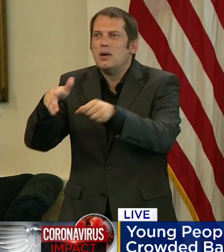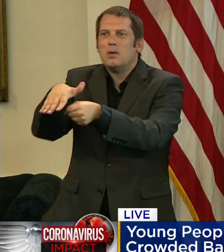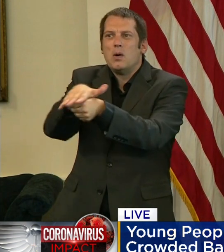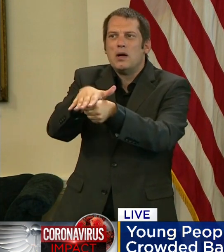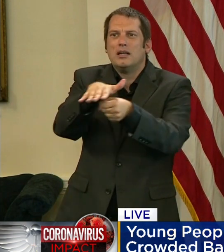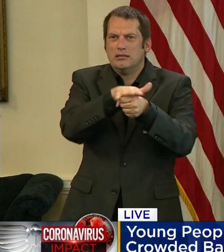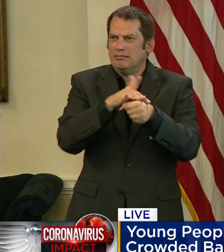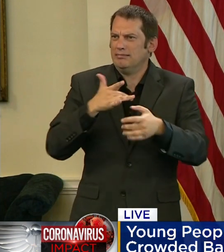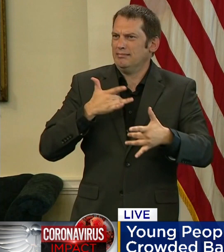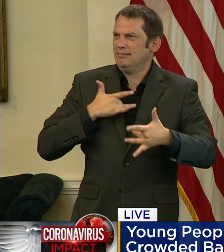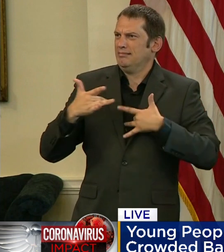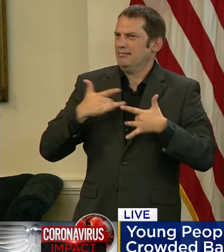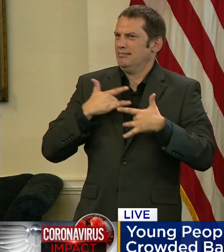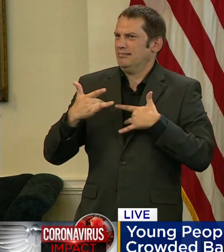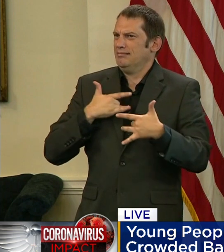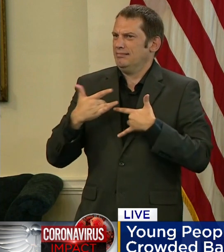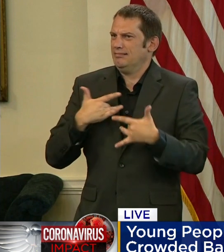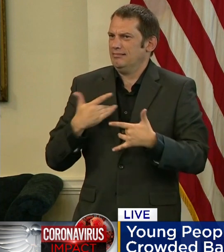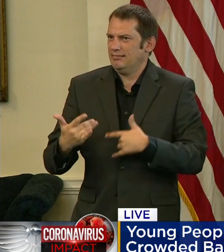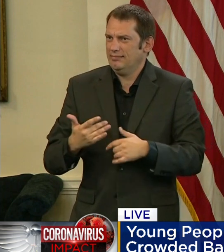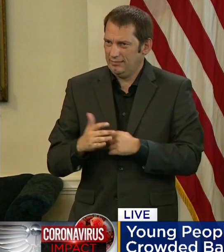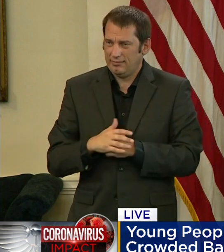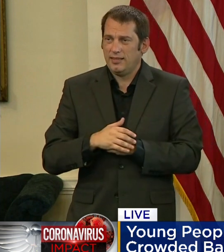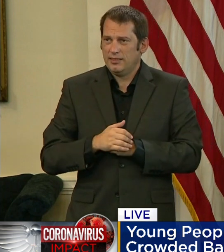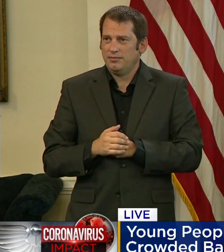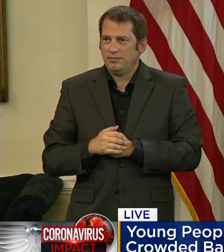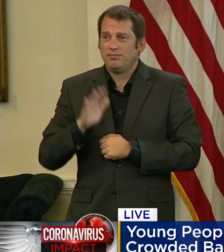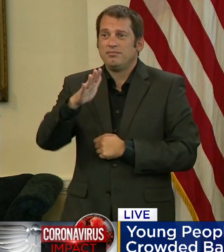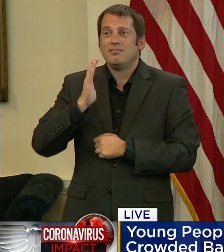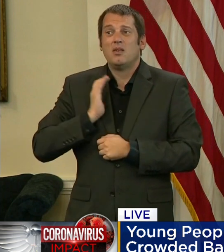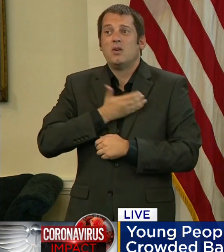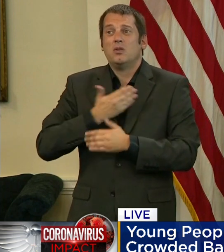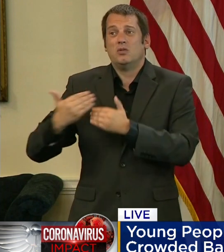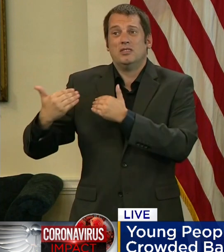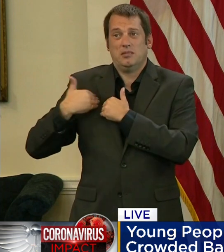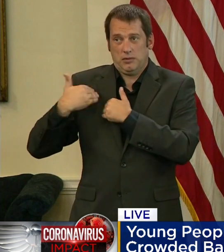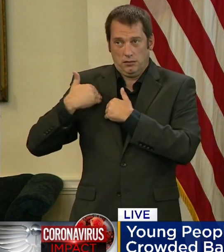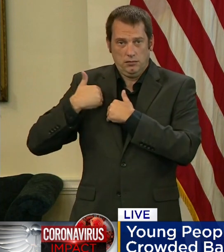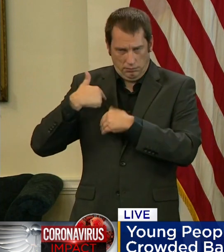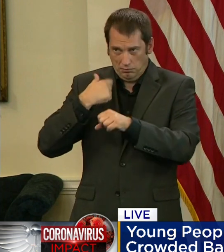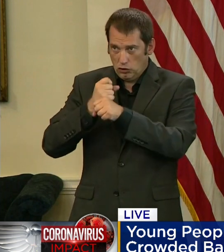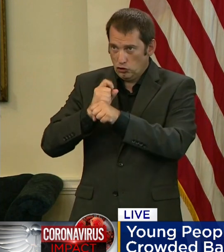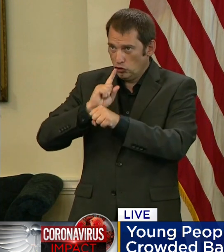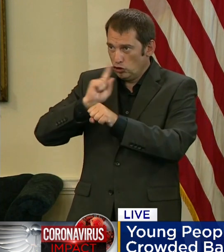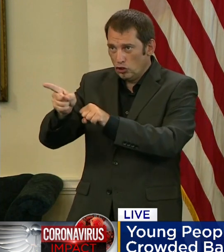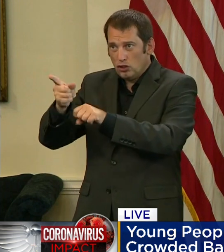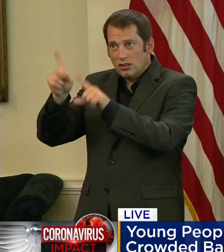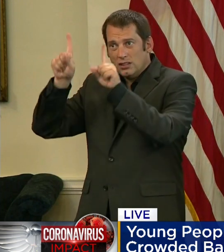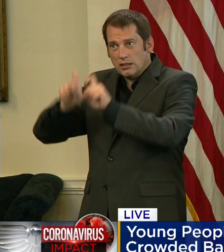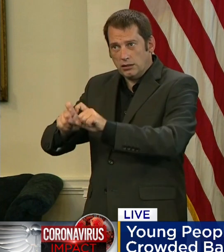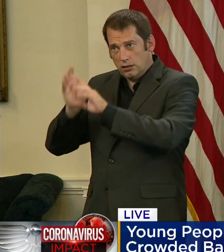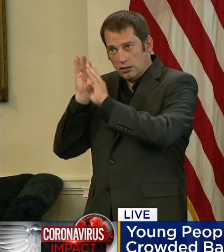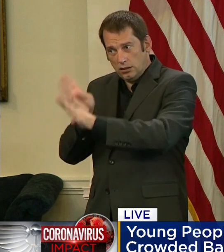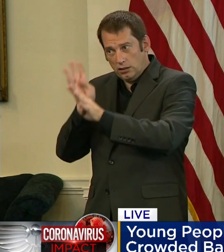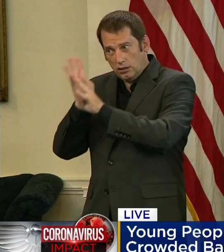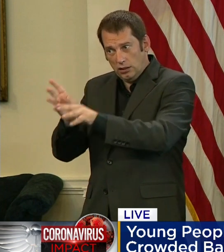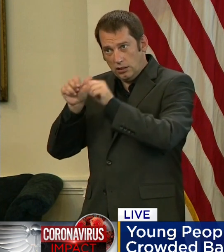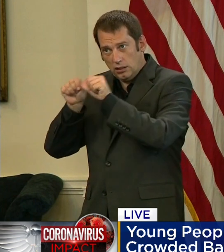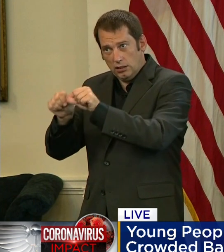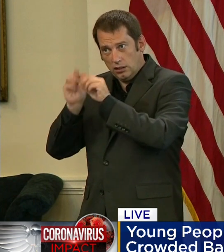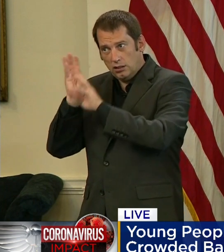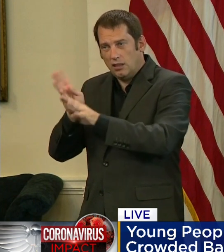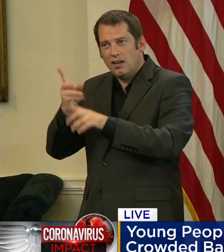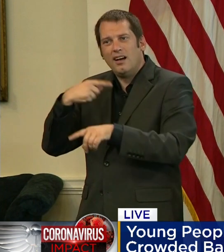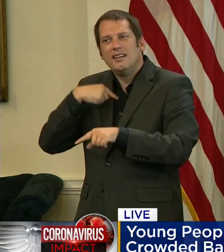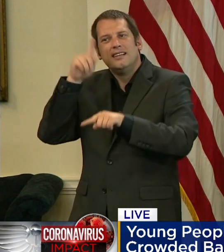say, well, it's our responsibility, but we're busy doing testing and we don't have people to go to the bars. the health inspector said,